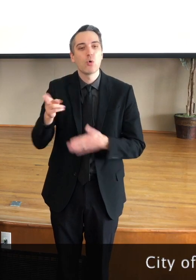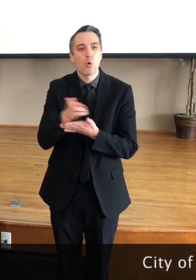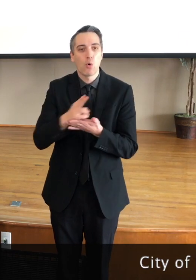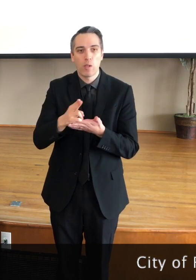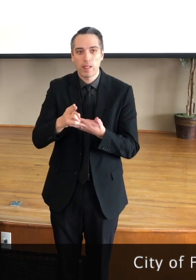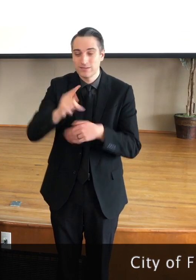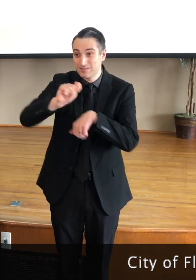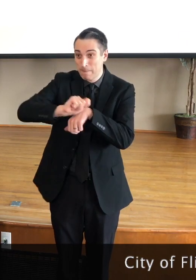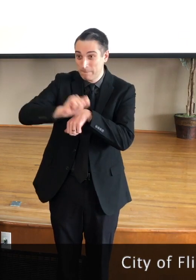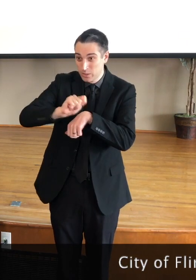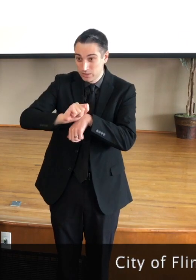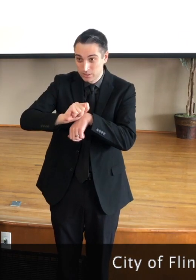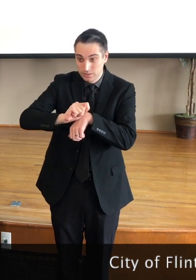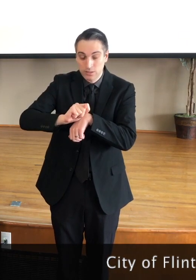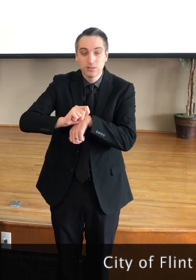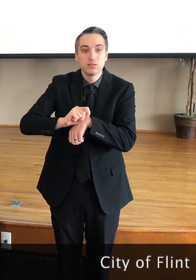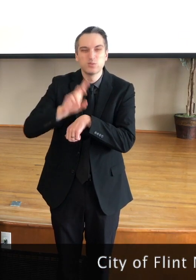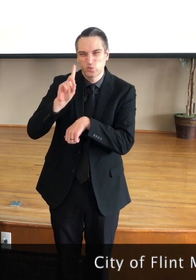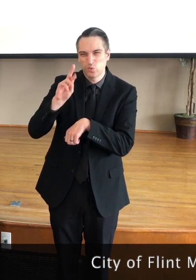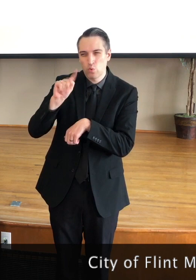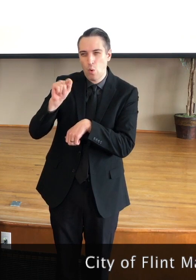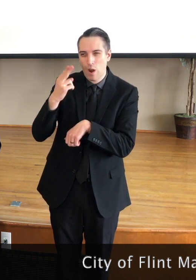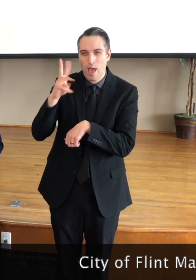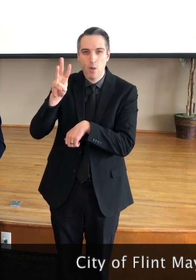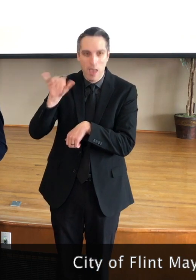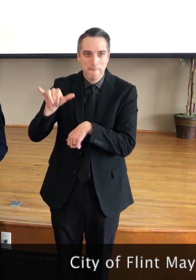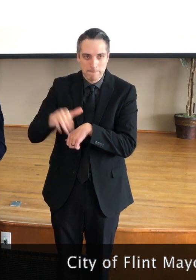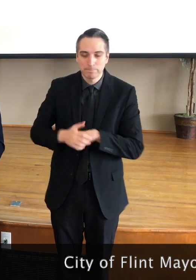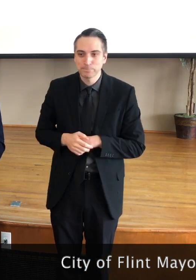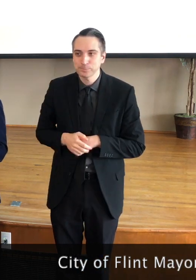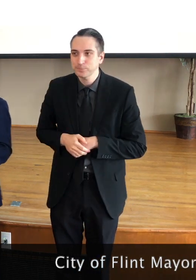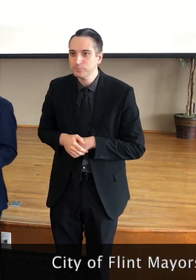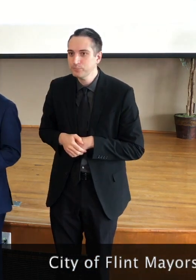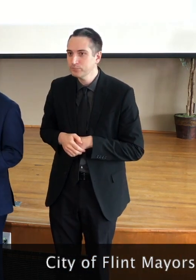6702 Dort Highway. Back over. Mayor,